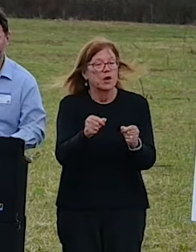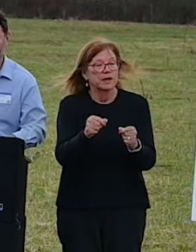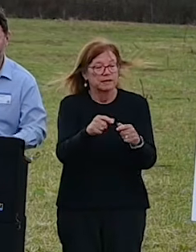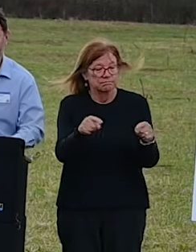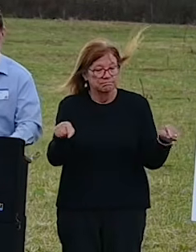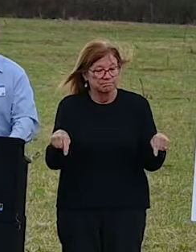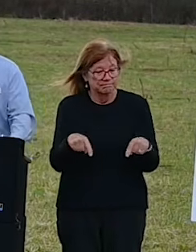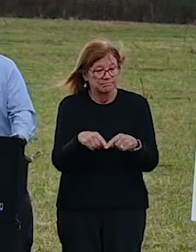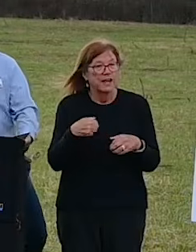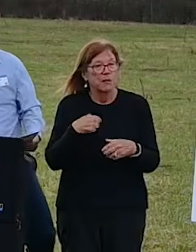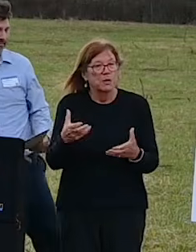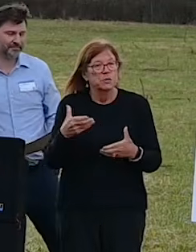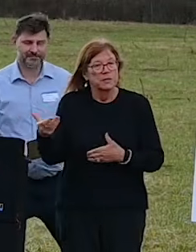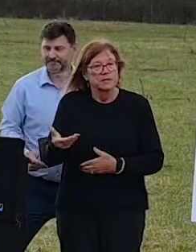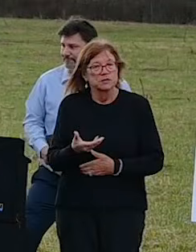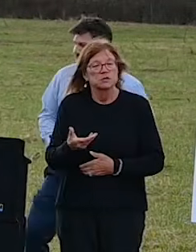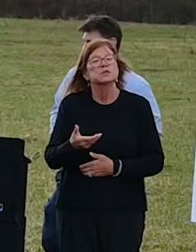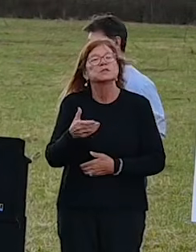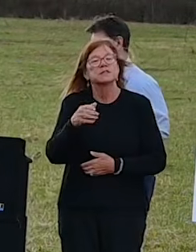Dr. Calvin Ball.